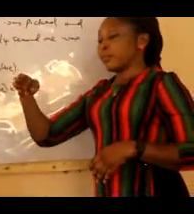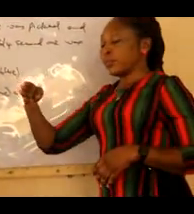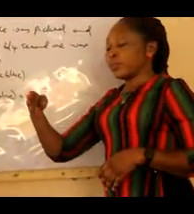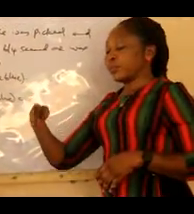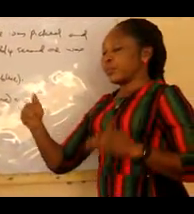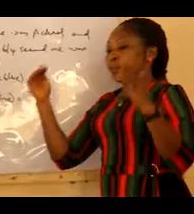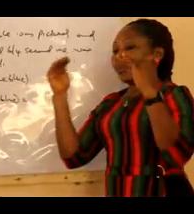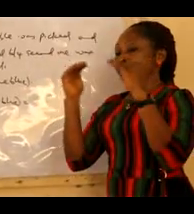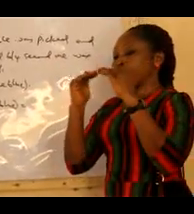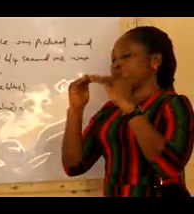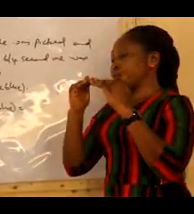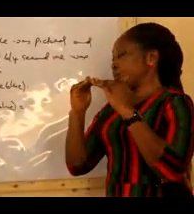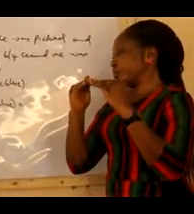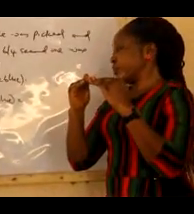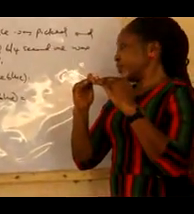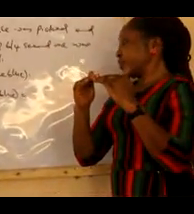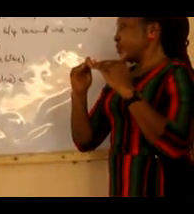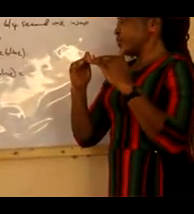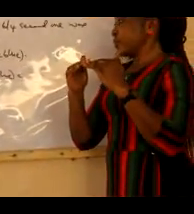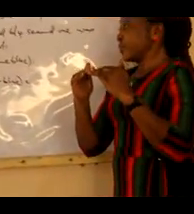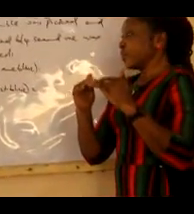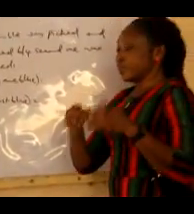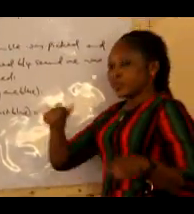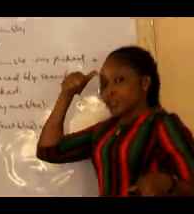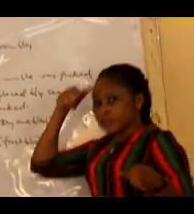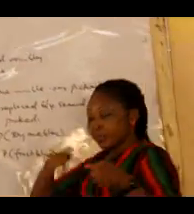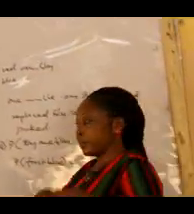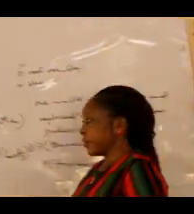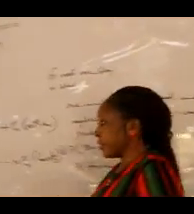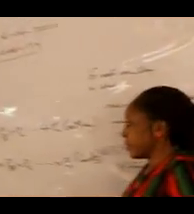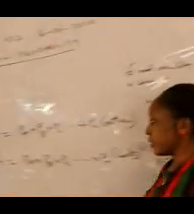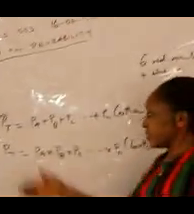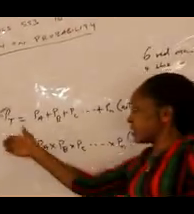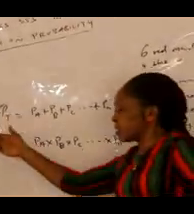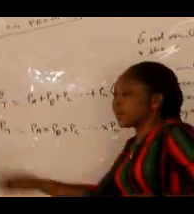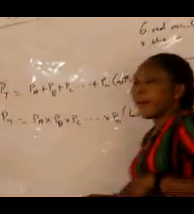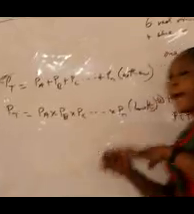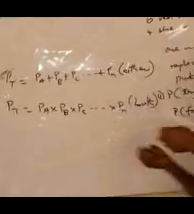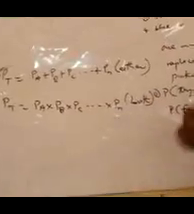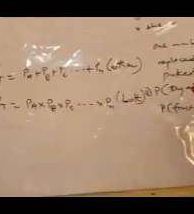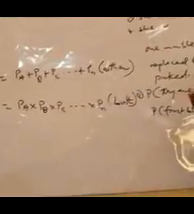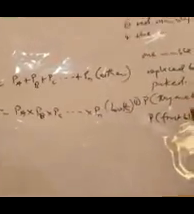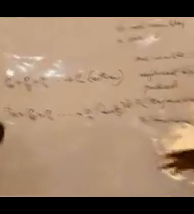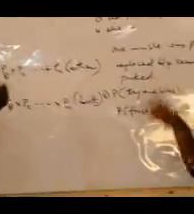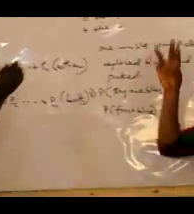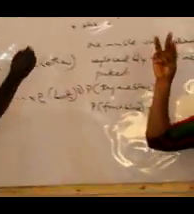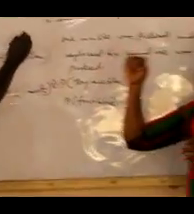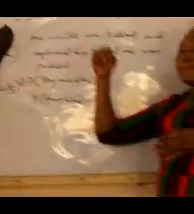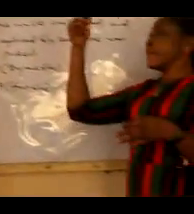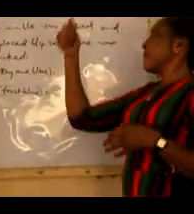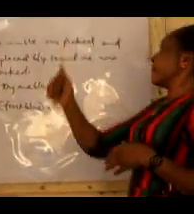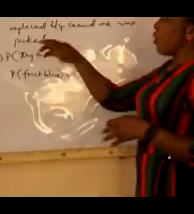equals then. Let's go back to the definition. How many marbles are there in the bag? 10.